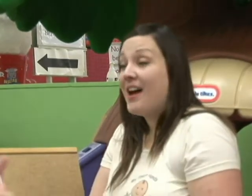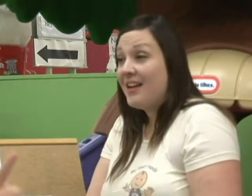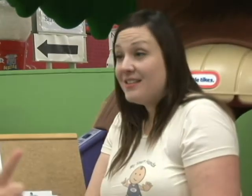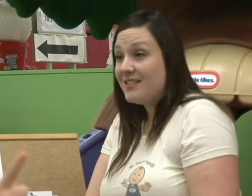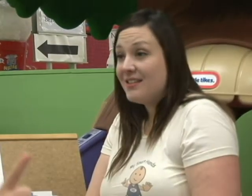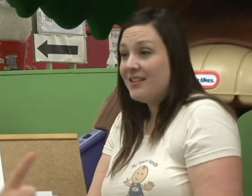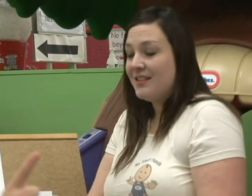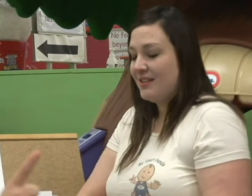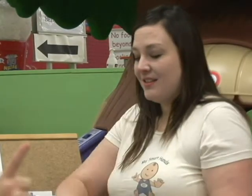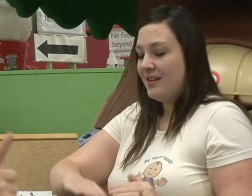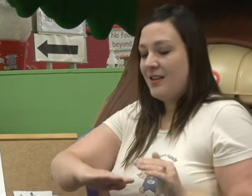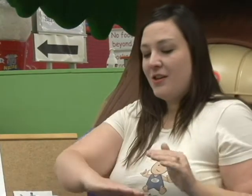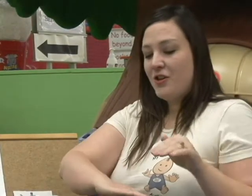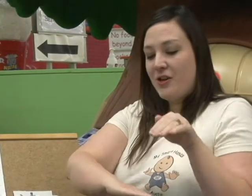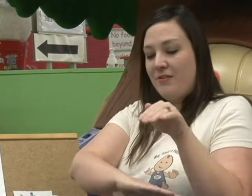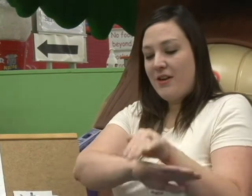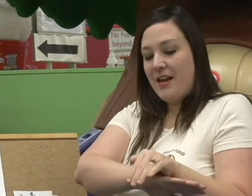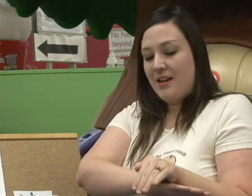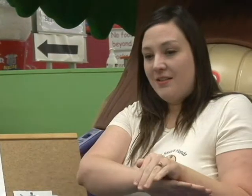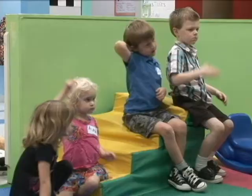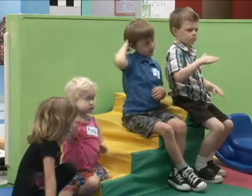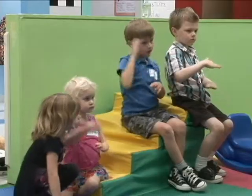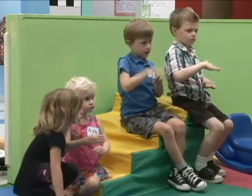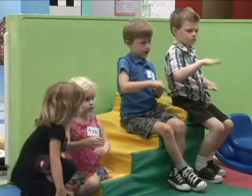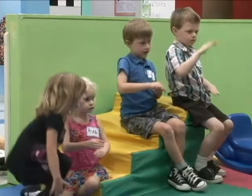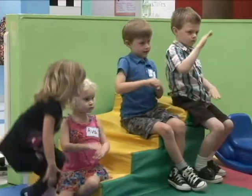Night. You have your hand.